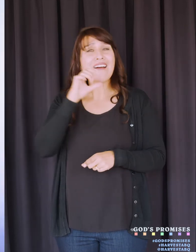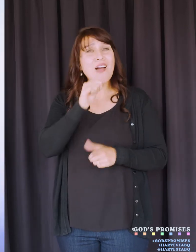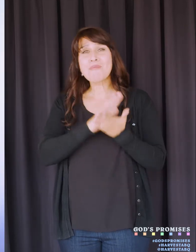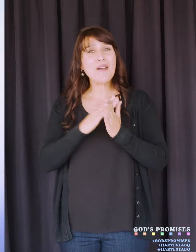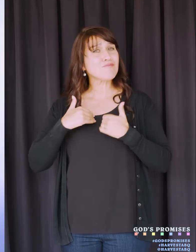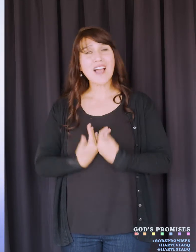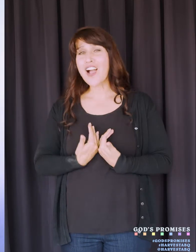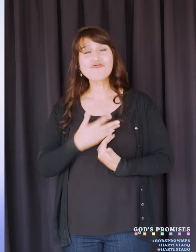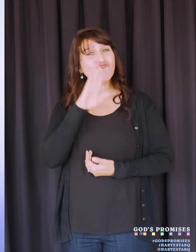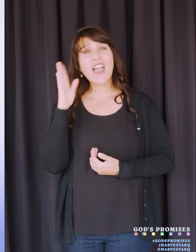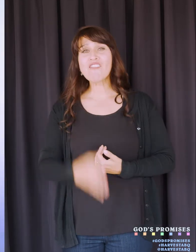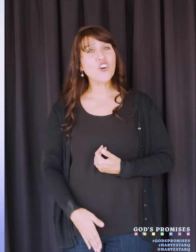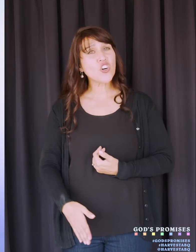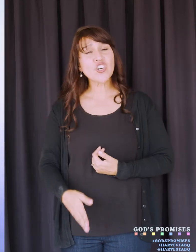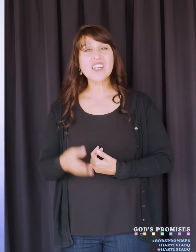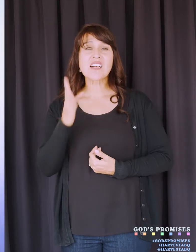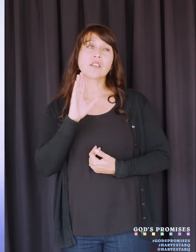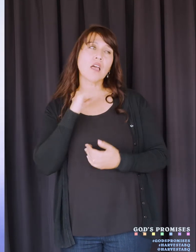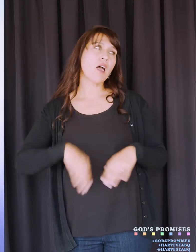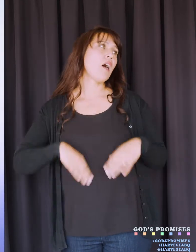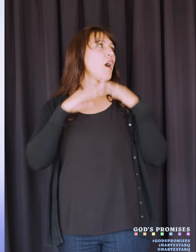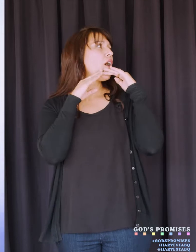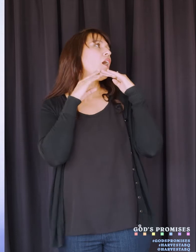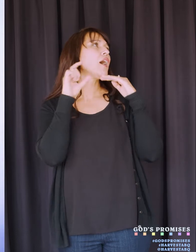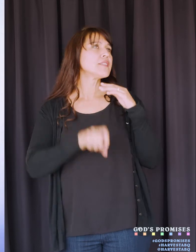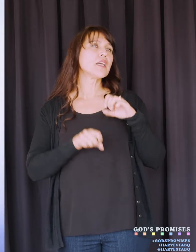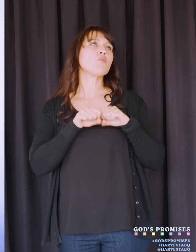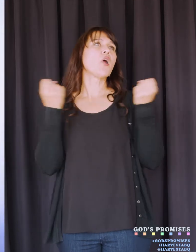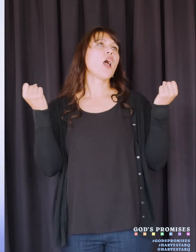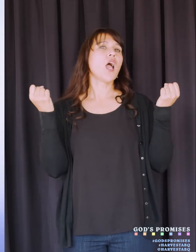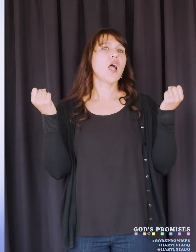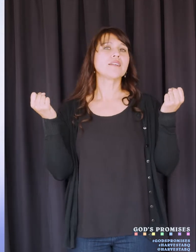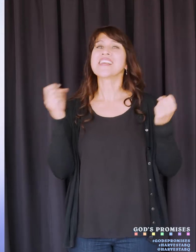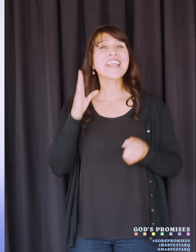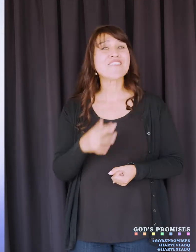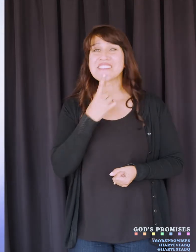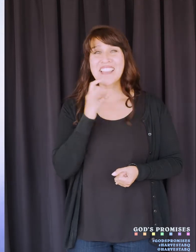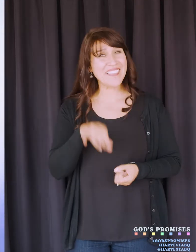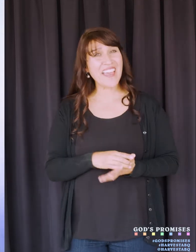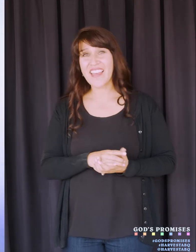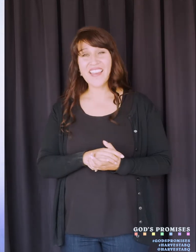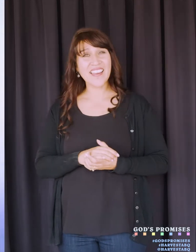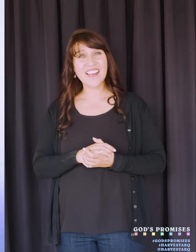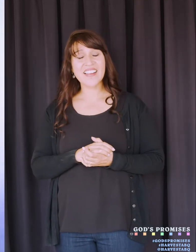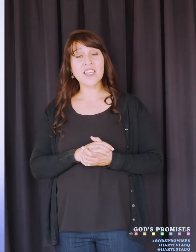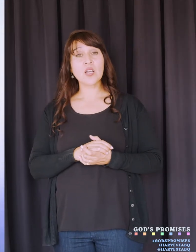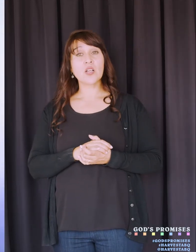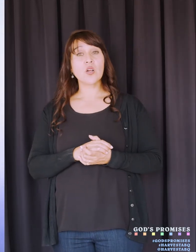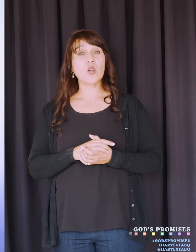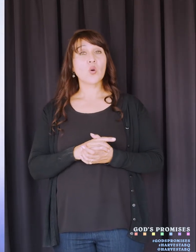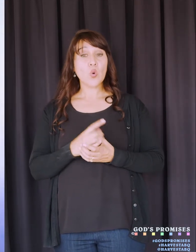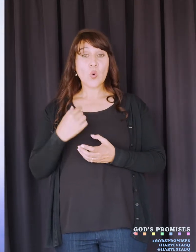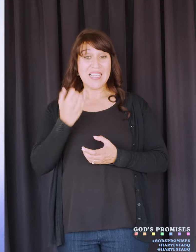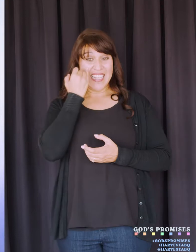tired. There's never a moment where God says, oh, I need a break. Listen, what makes us weary